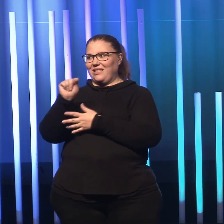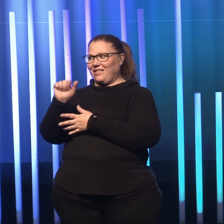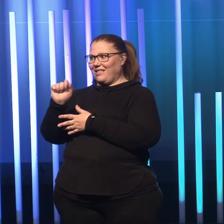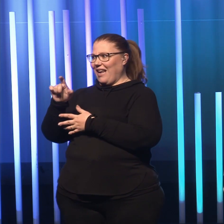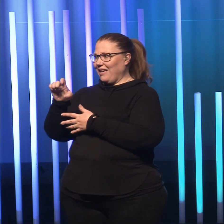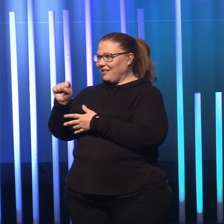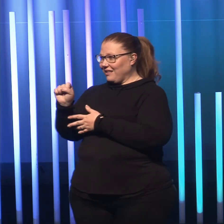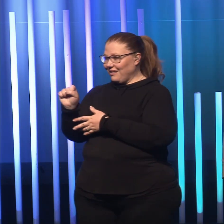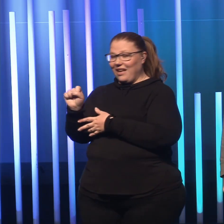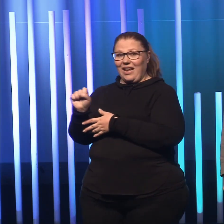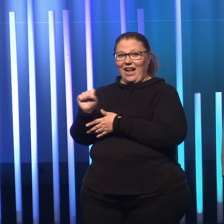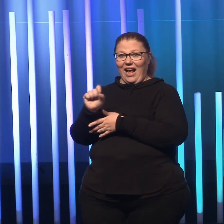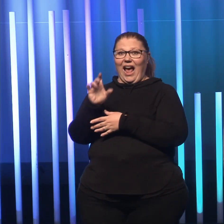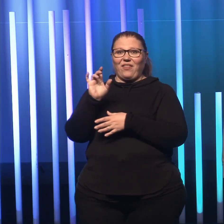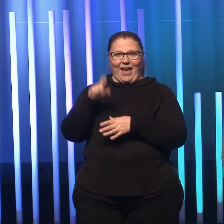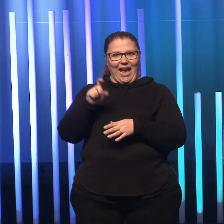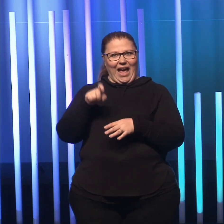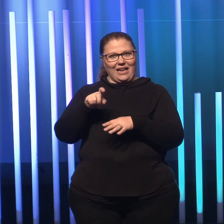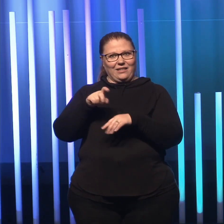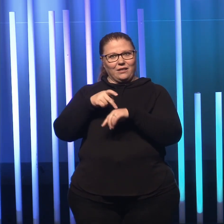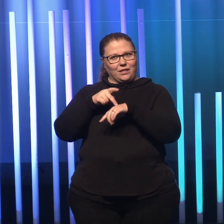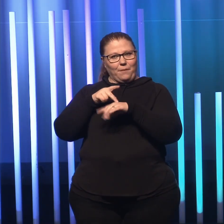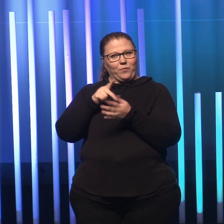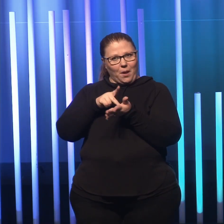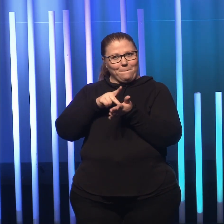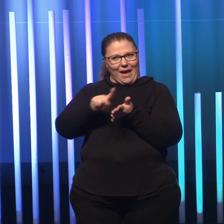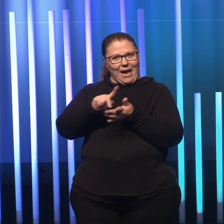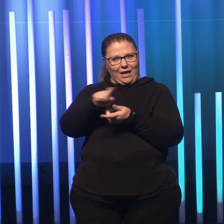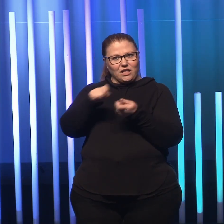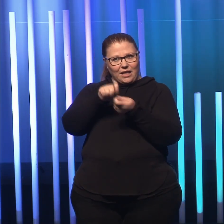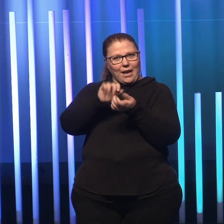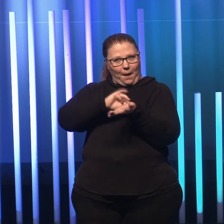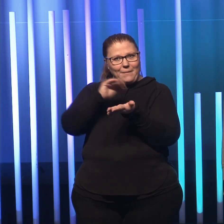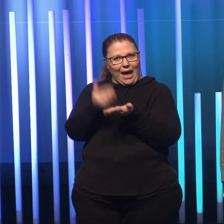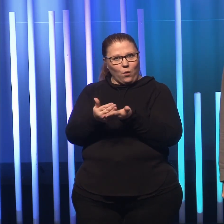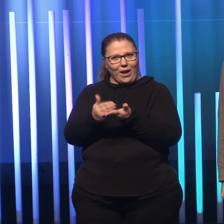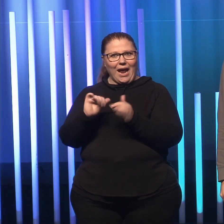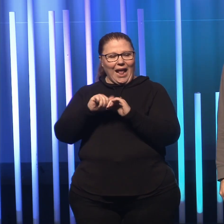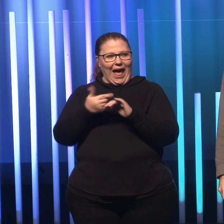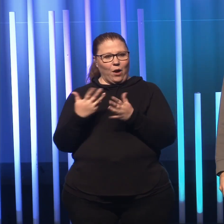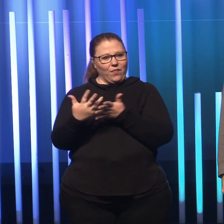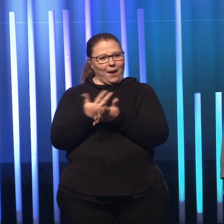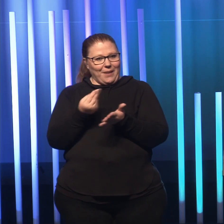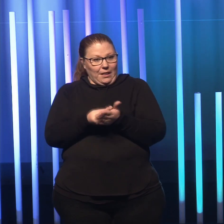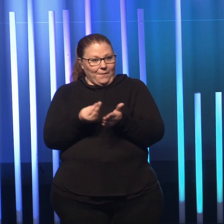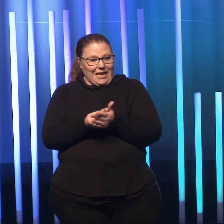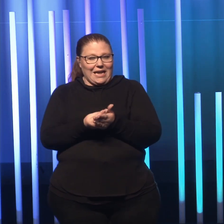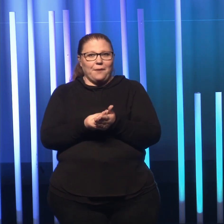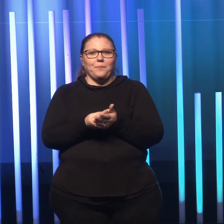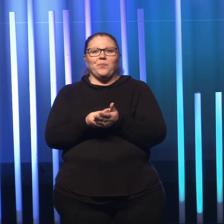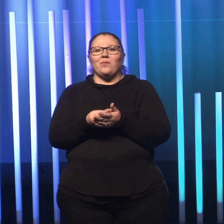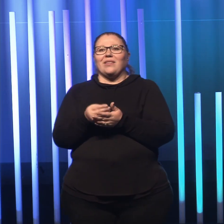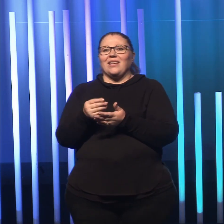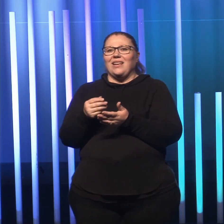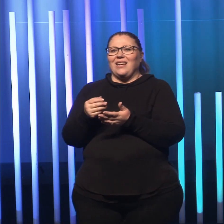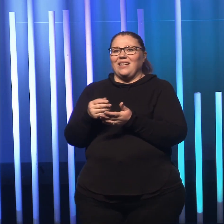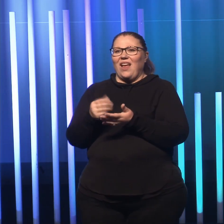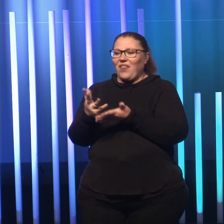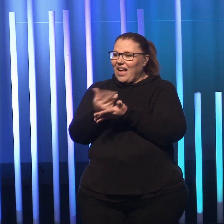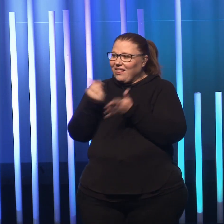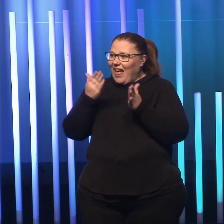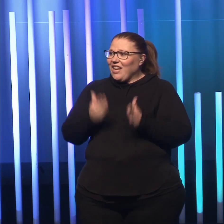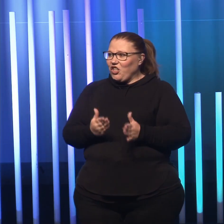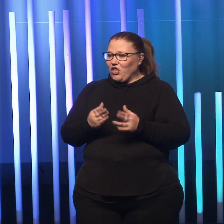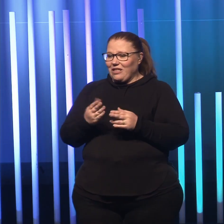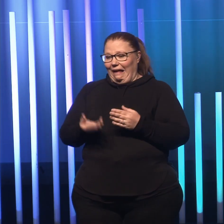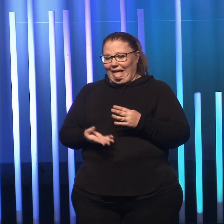pay a set fee. And how did the tax farmers make their money? They imposed more taxes. They imposed a fee onto the people they were taxing. So